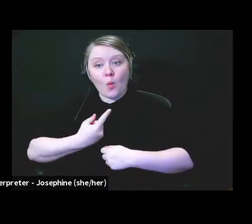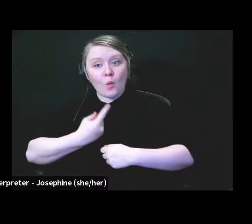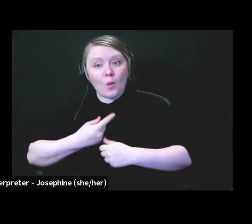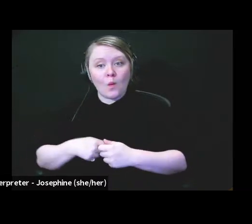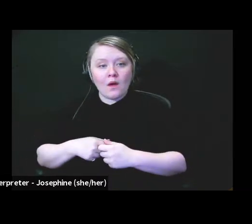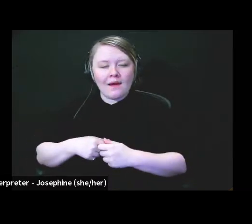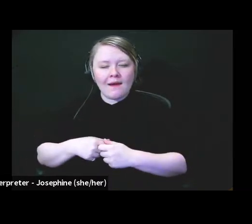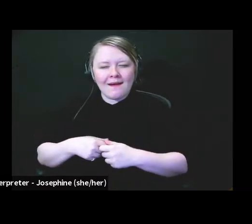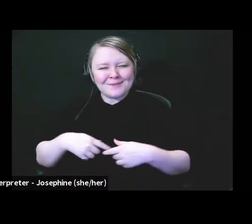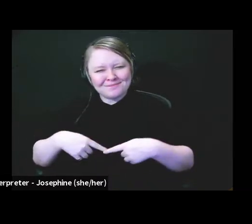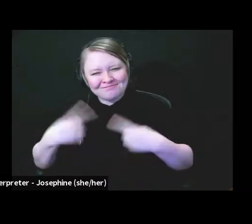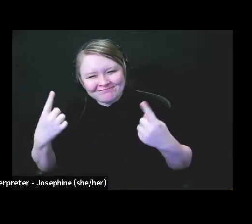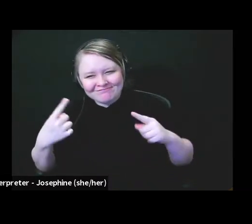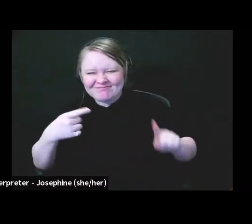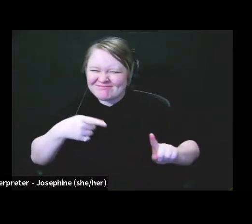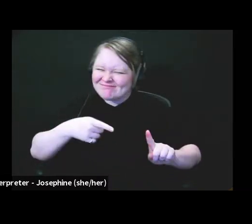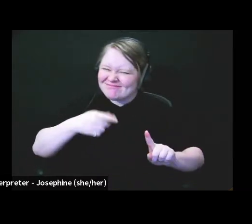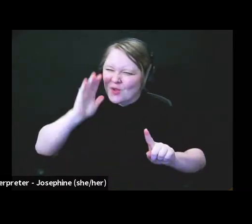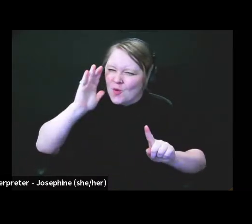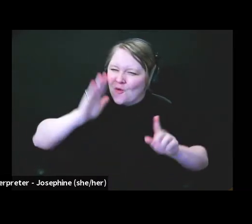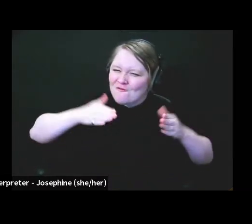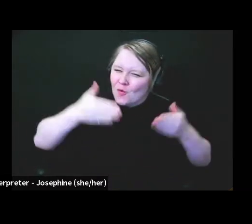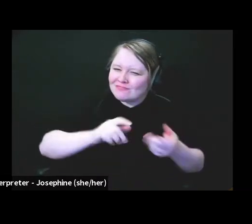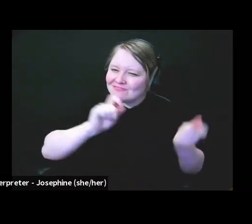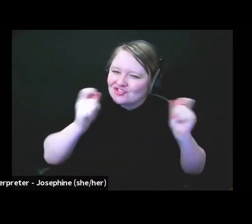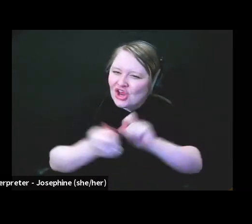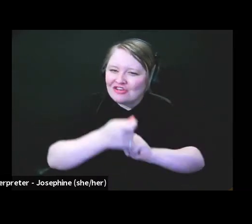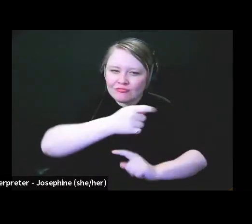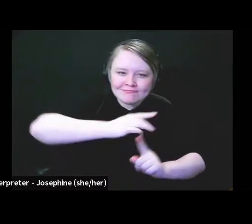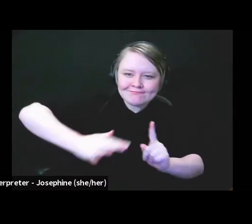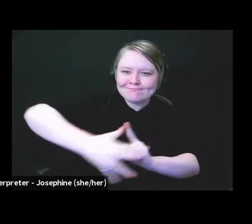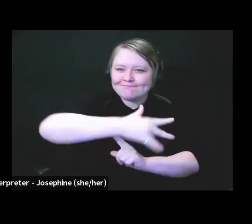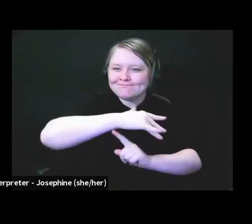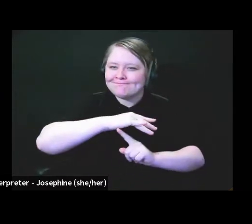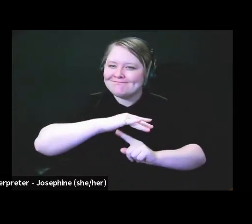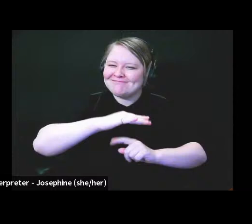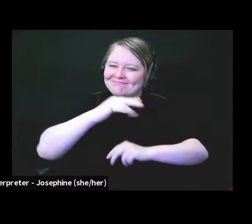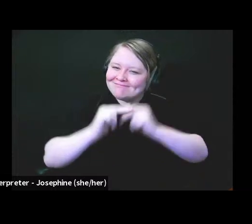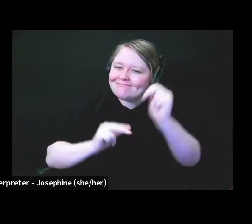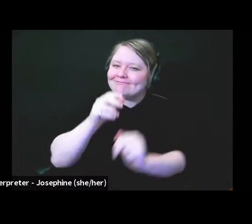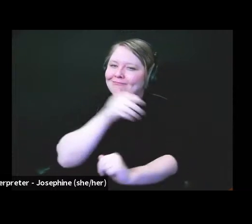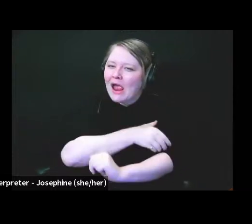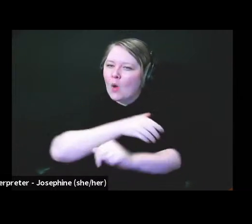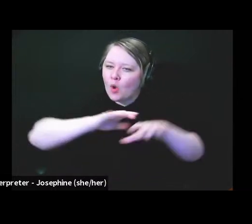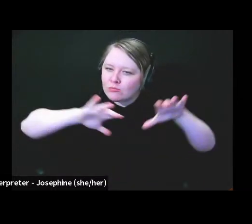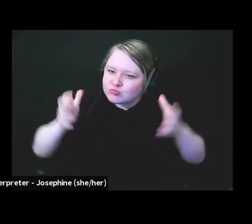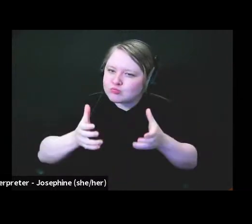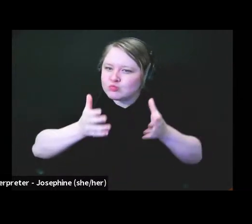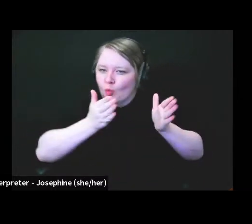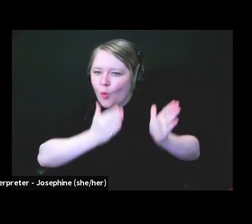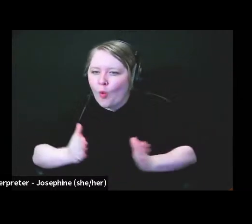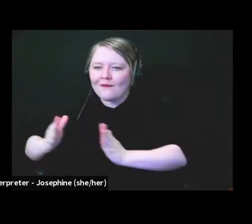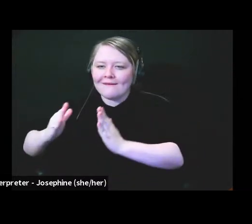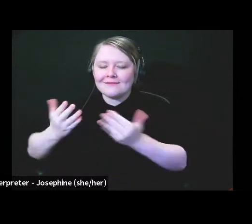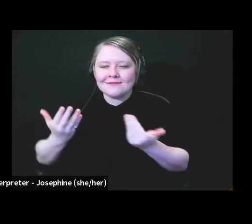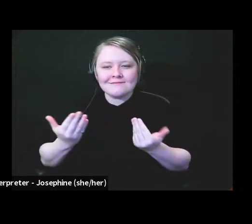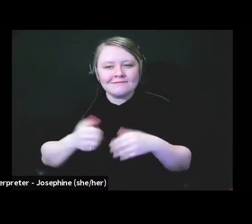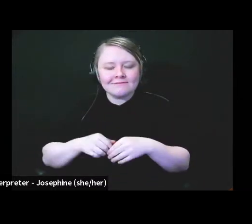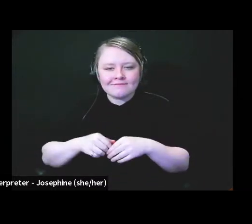of focusing on changing the conditions, right? Building power, organizing, that, you know, if